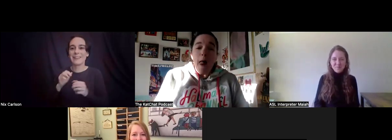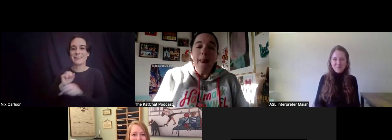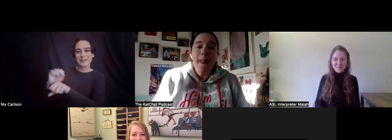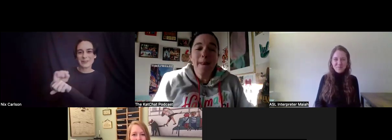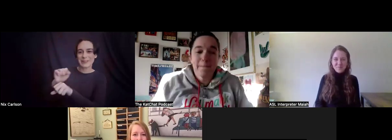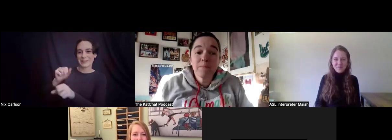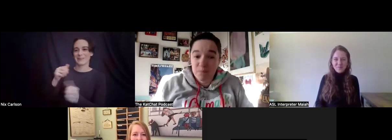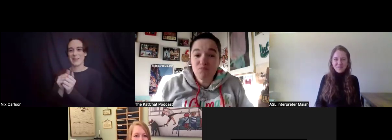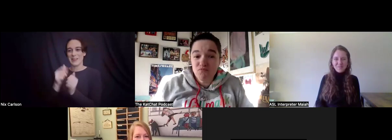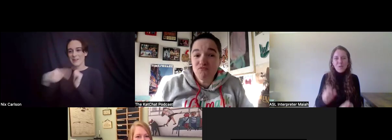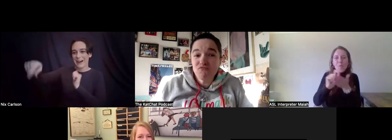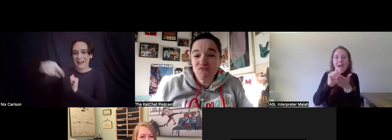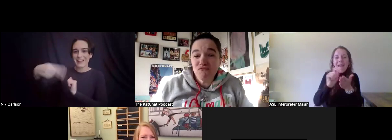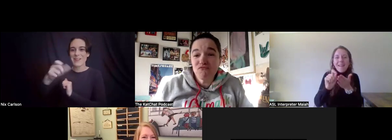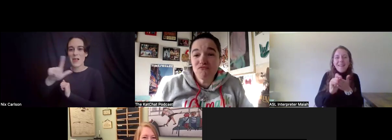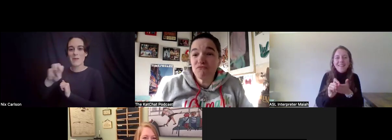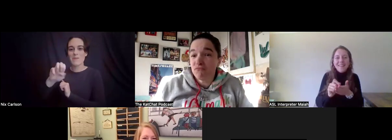Right. Do some writing.